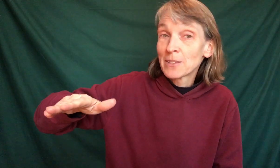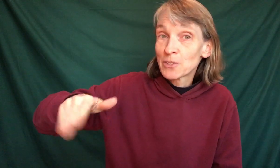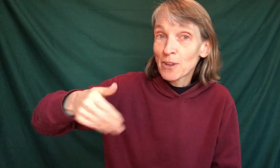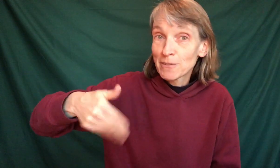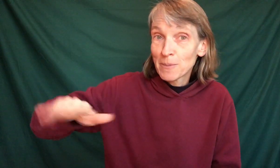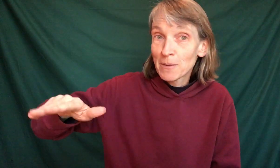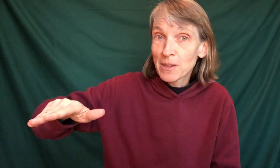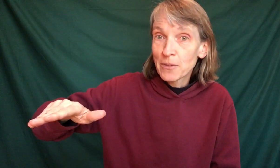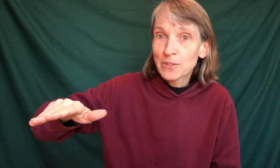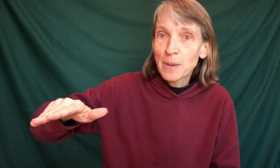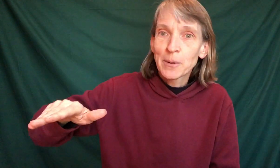monsters off to bed without their supper.